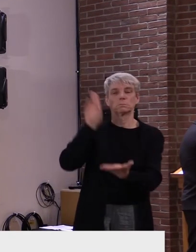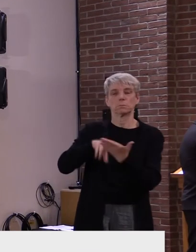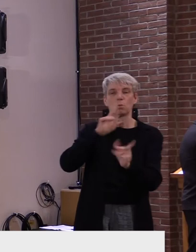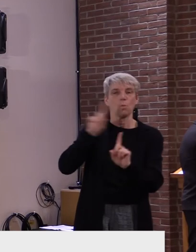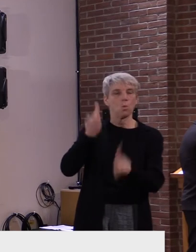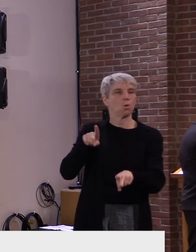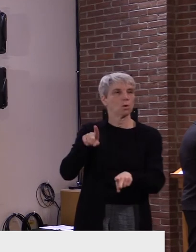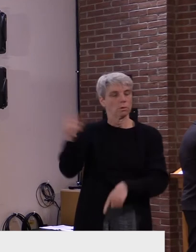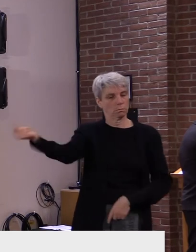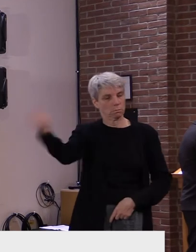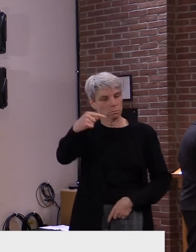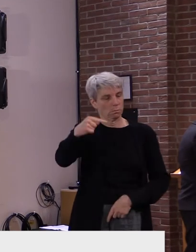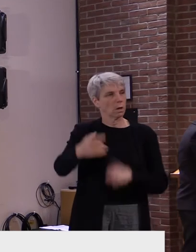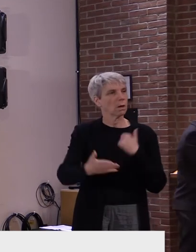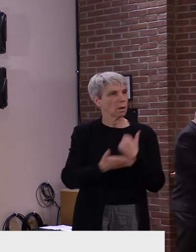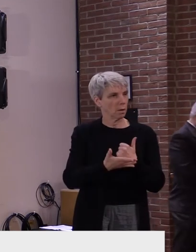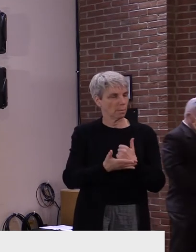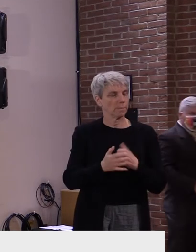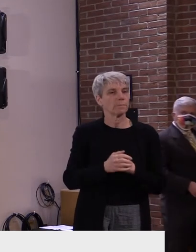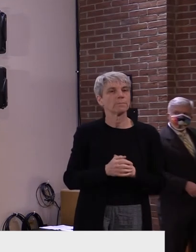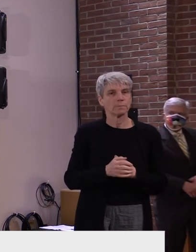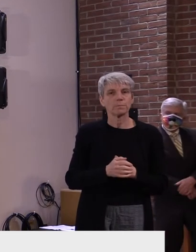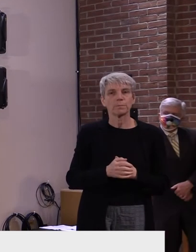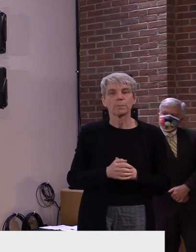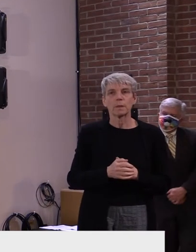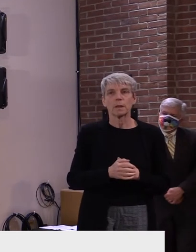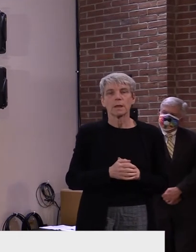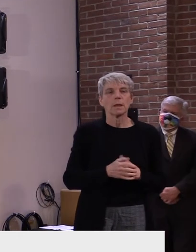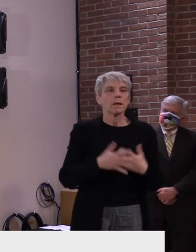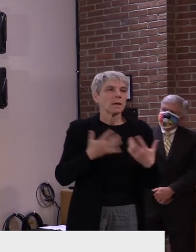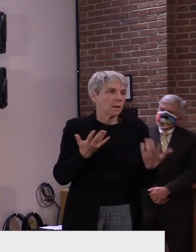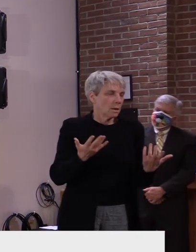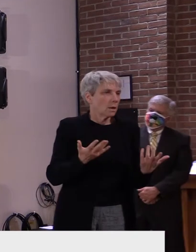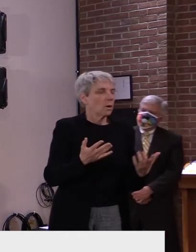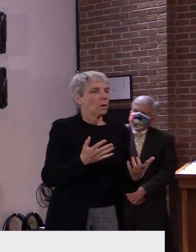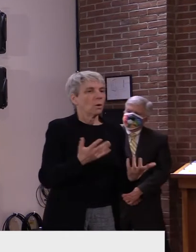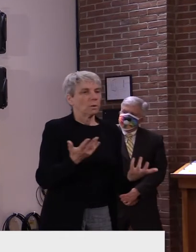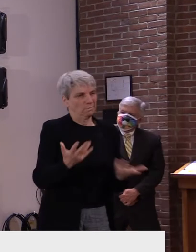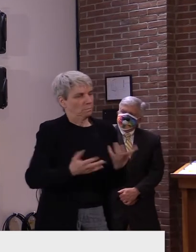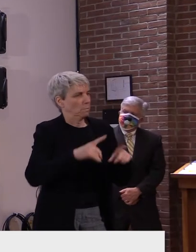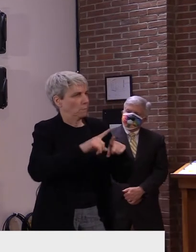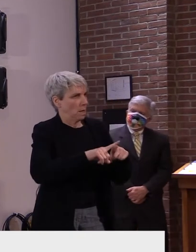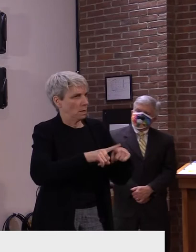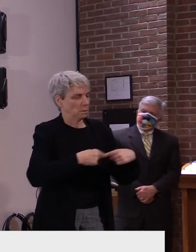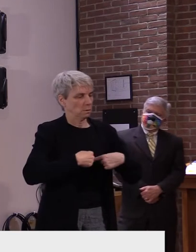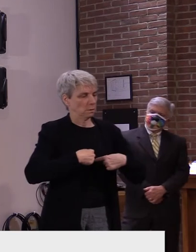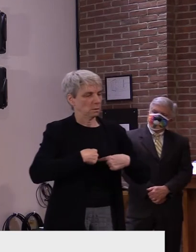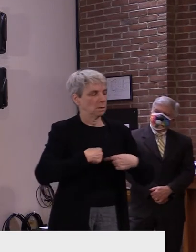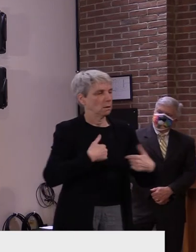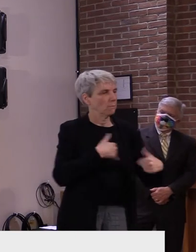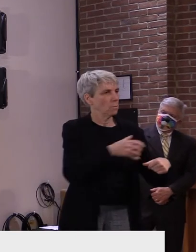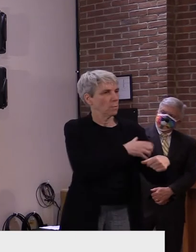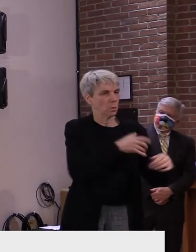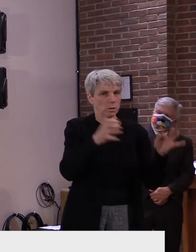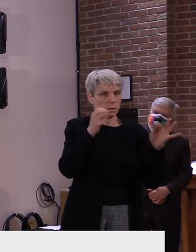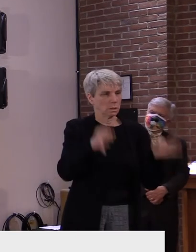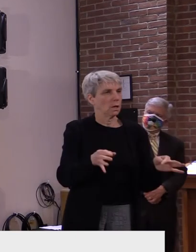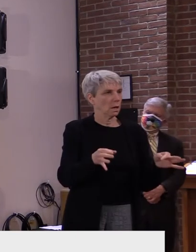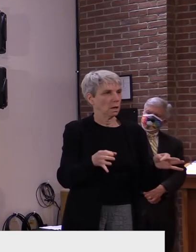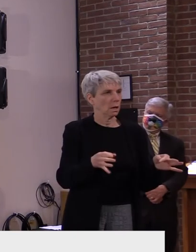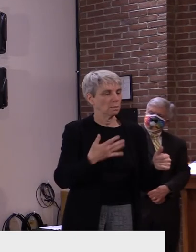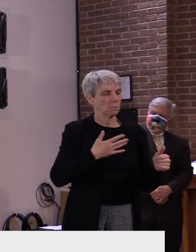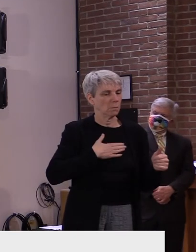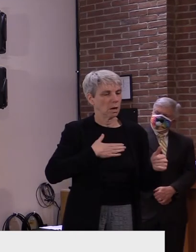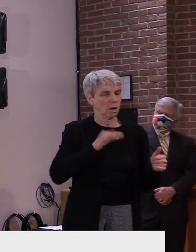order i think when it rises you know it's it's discretionary on the on my end uh and from the governor's